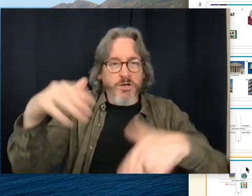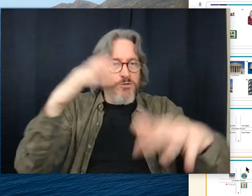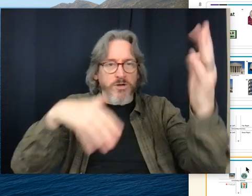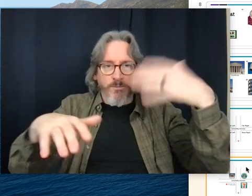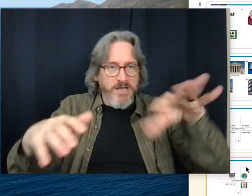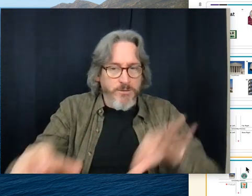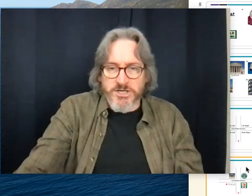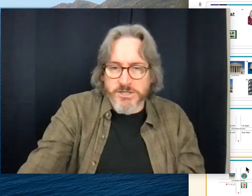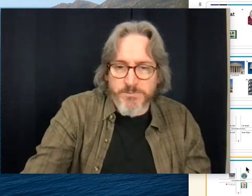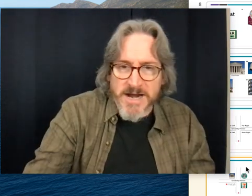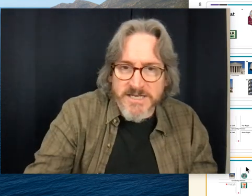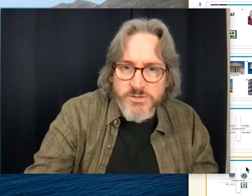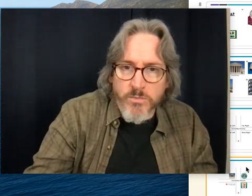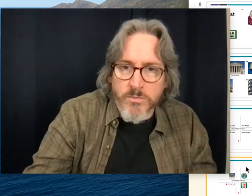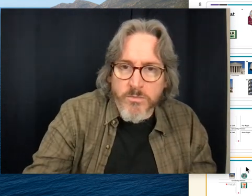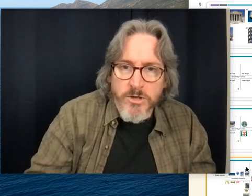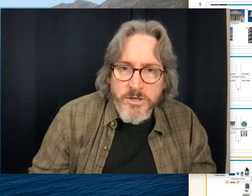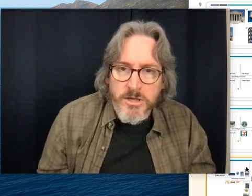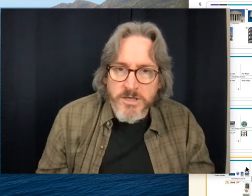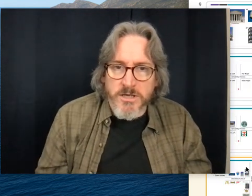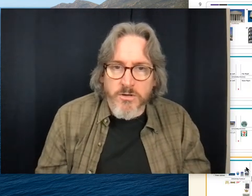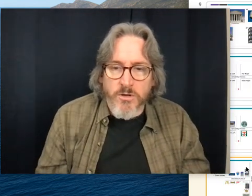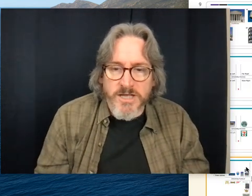So they go through a couple iterations.